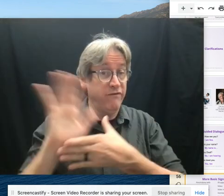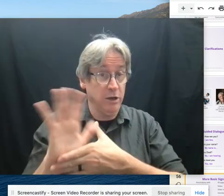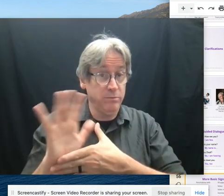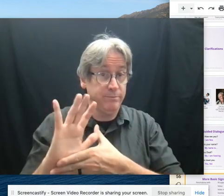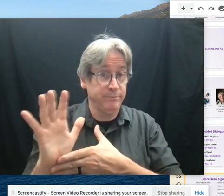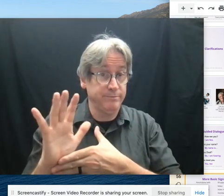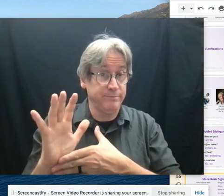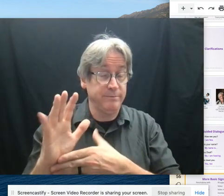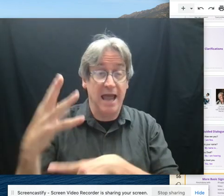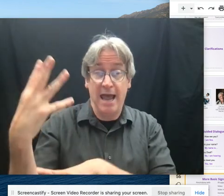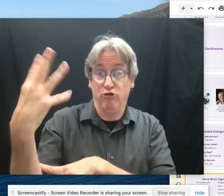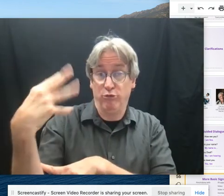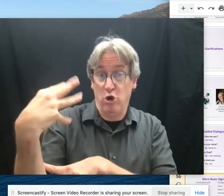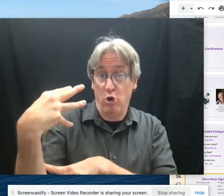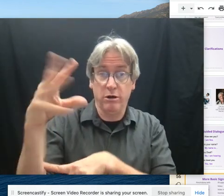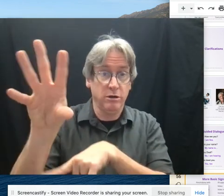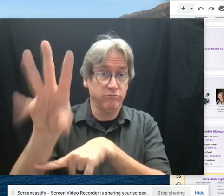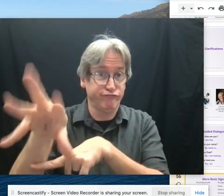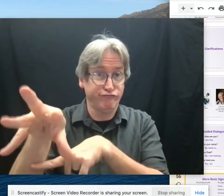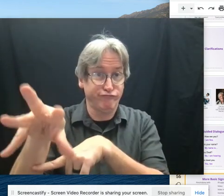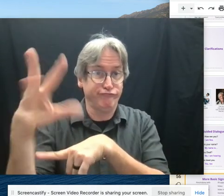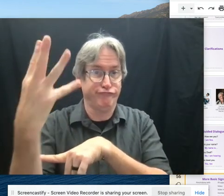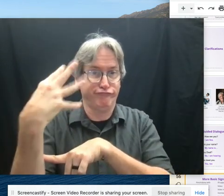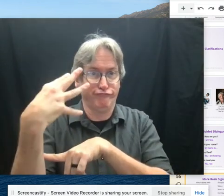or video, and record